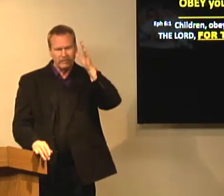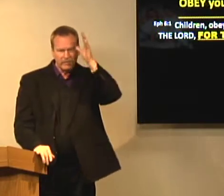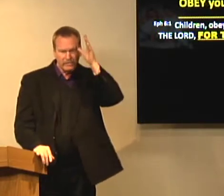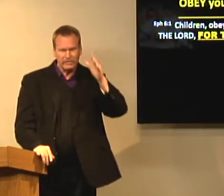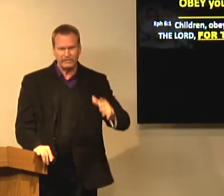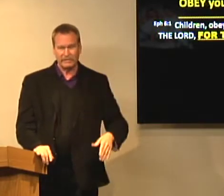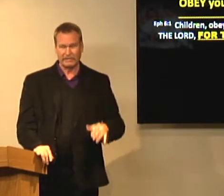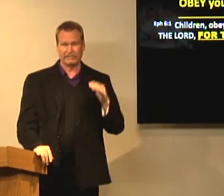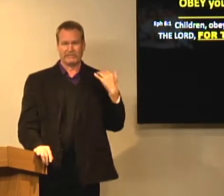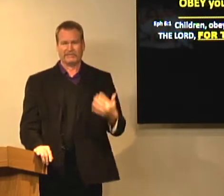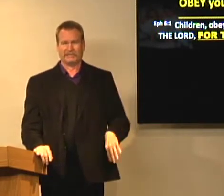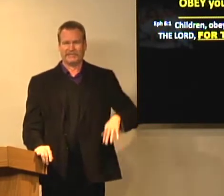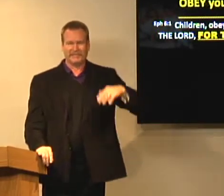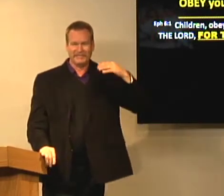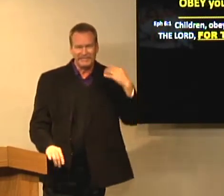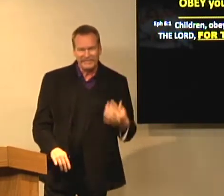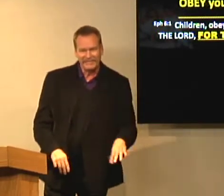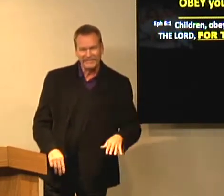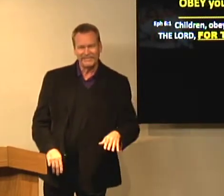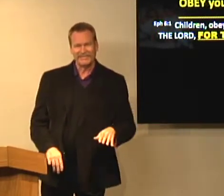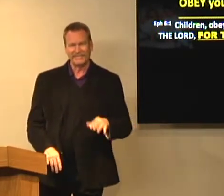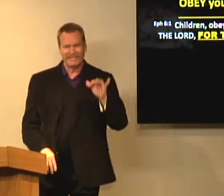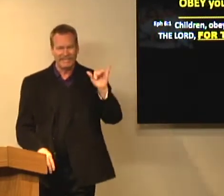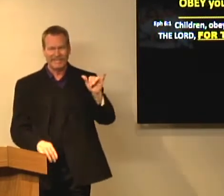It is right to obey your parents.